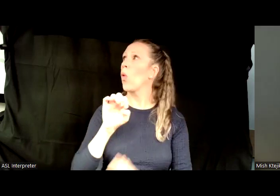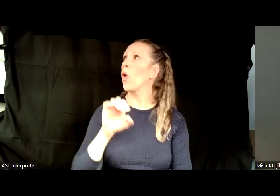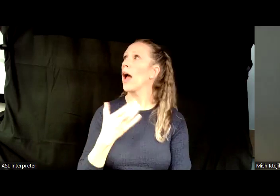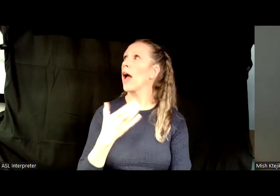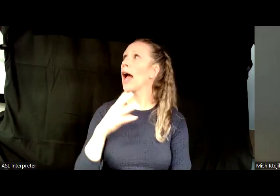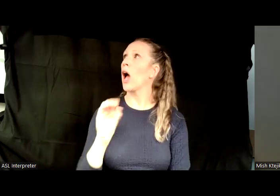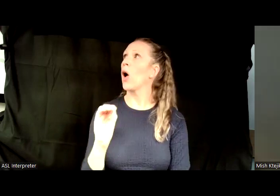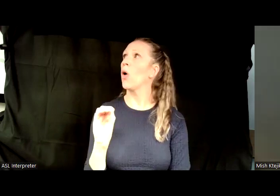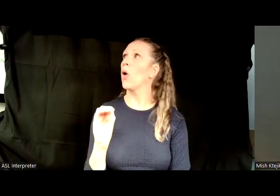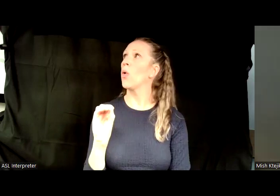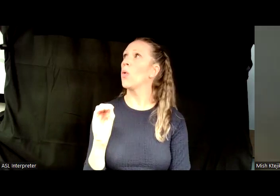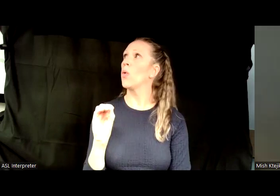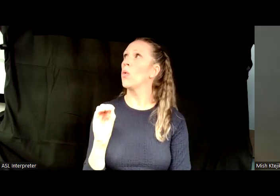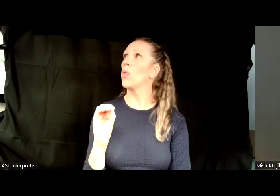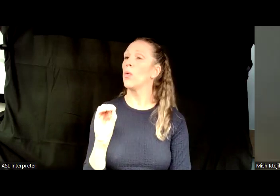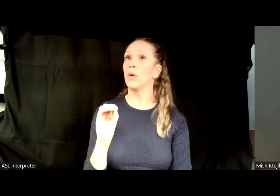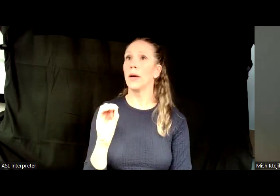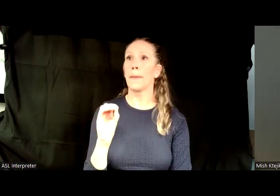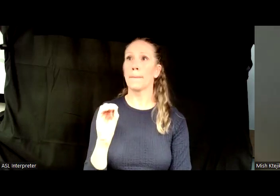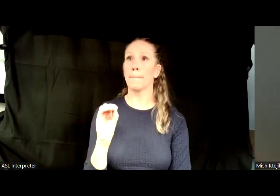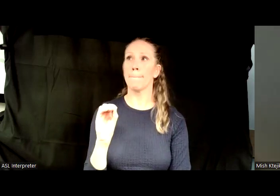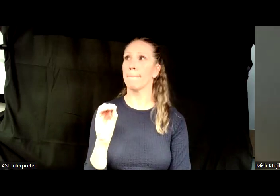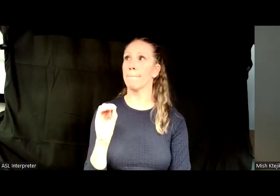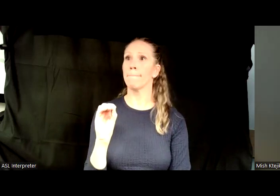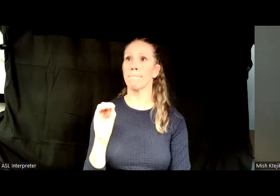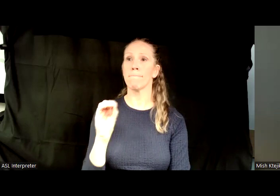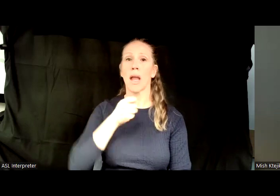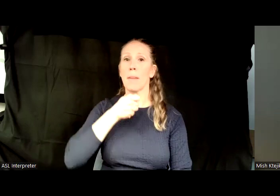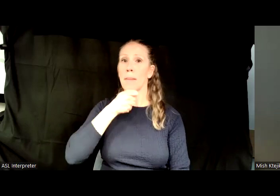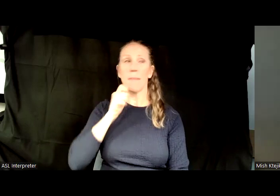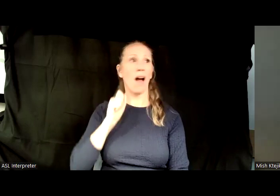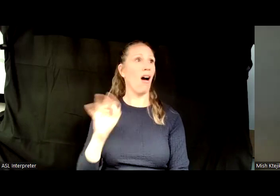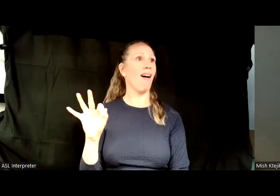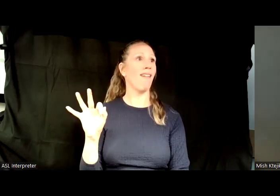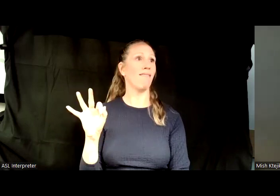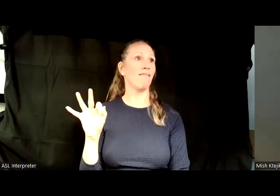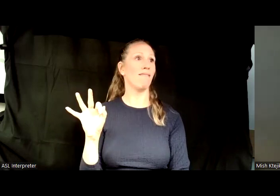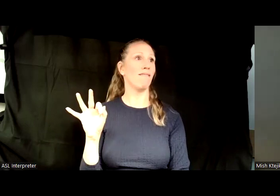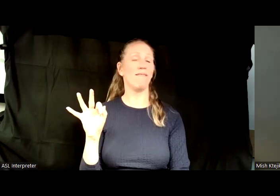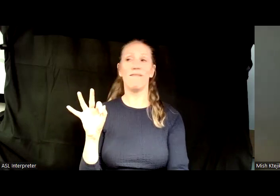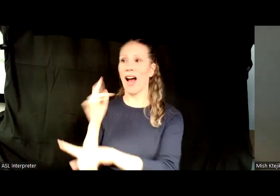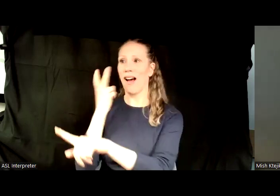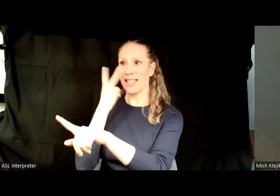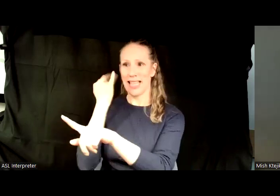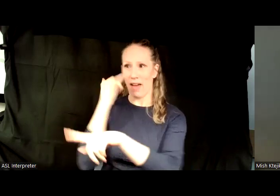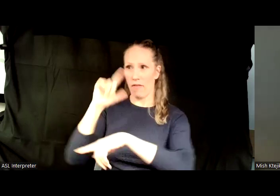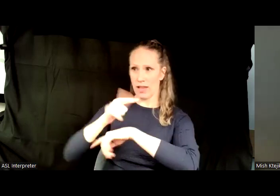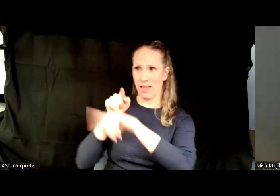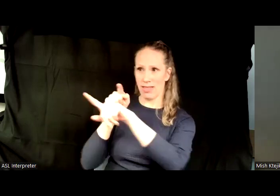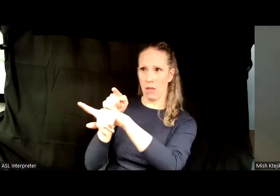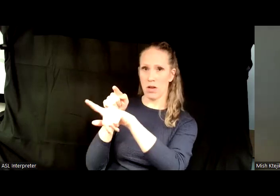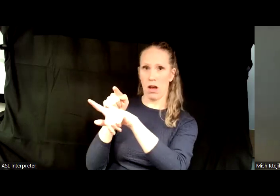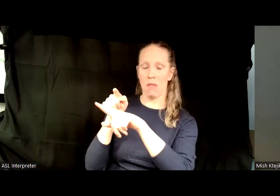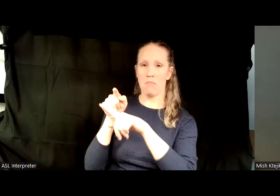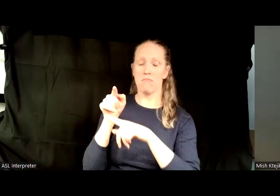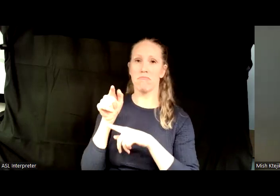The speakers on that laptop. It's off. I don't think the ones on the laptop are on, but I'll check. What about this I'm not